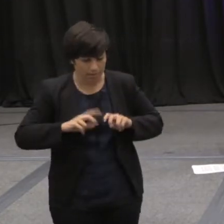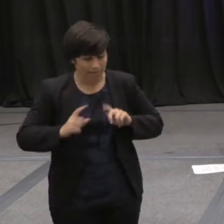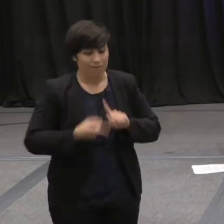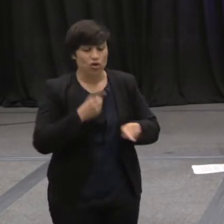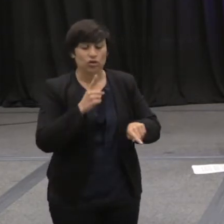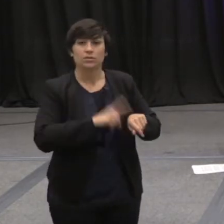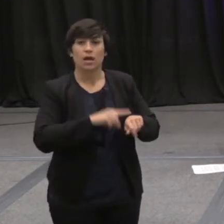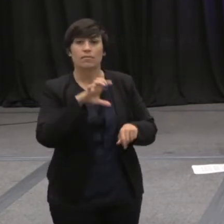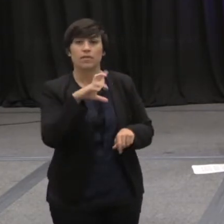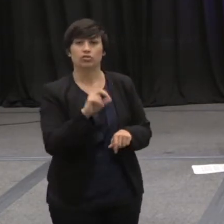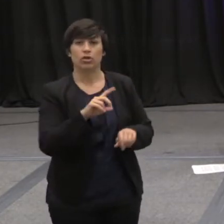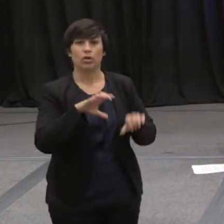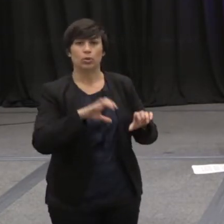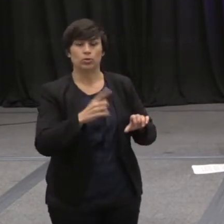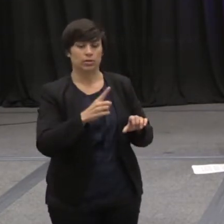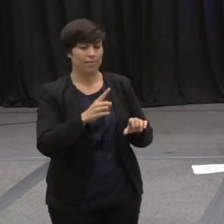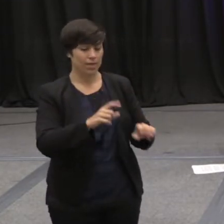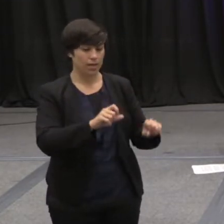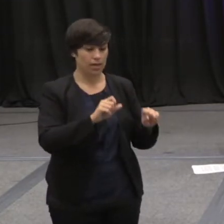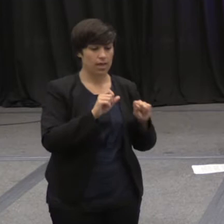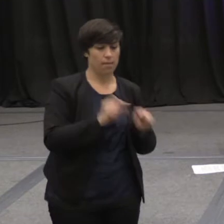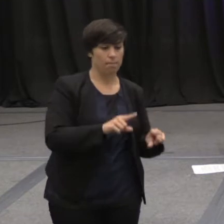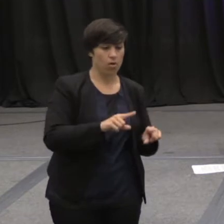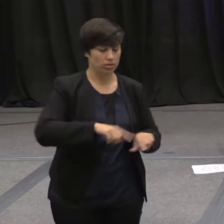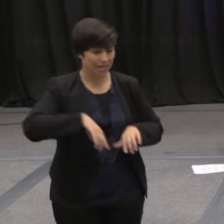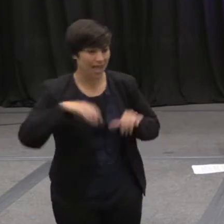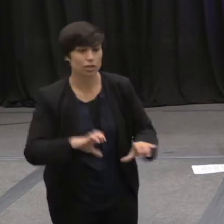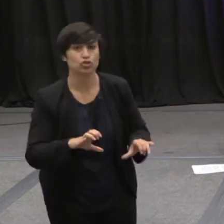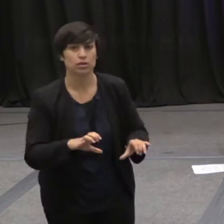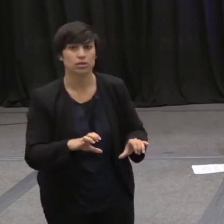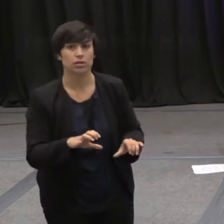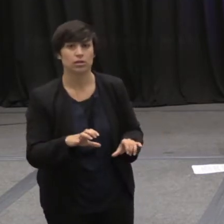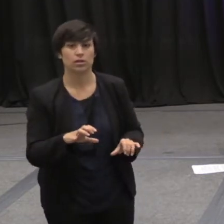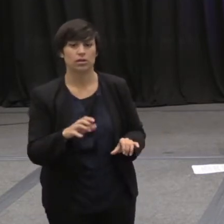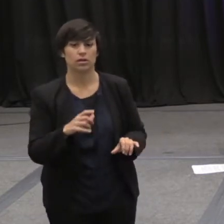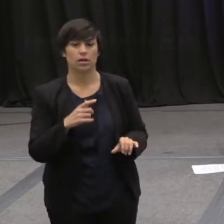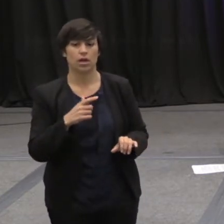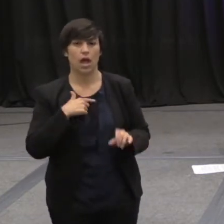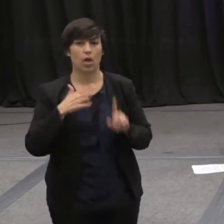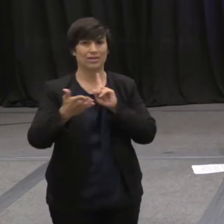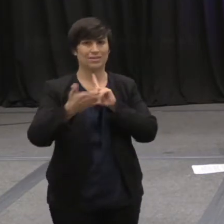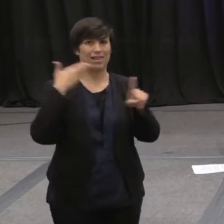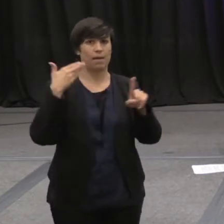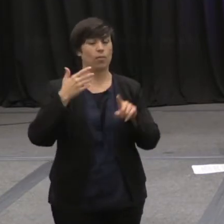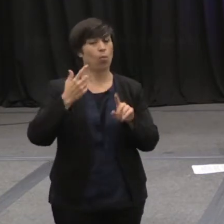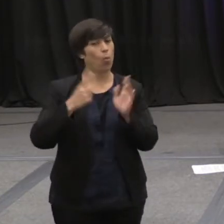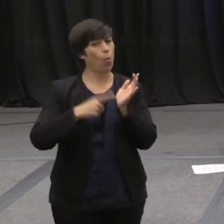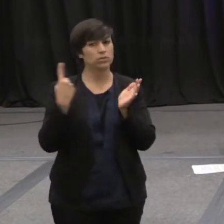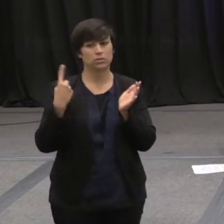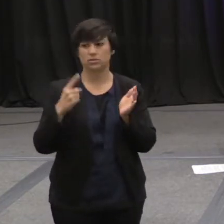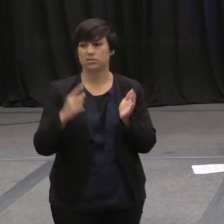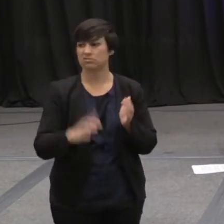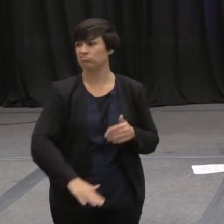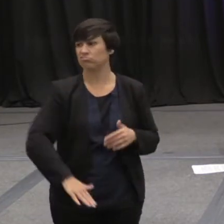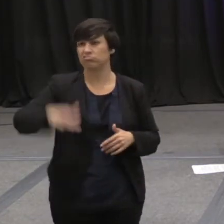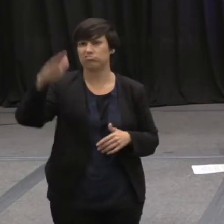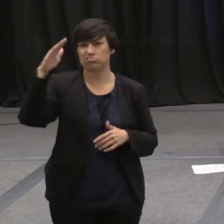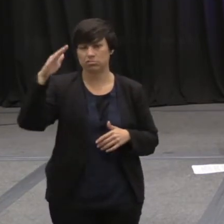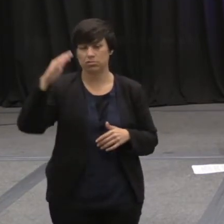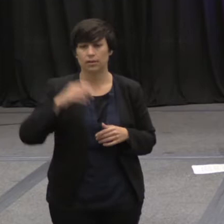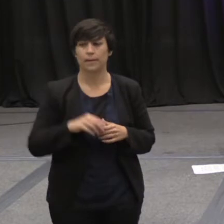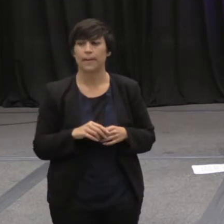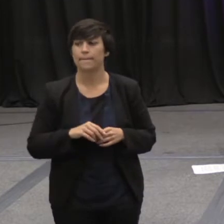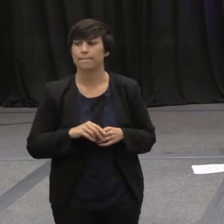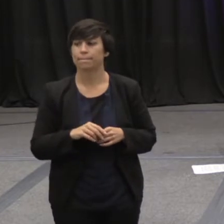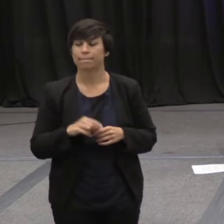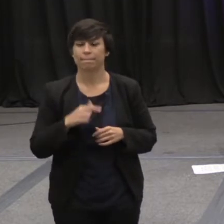something, there's that impulse action. I was slapped one time in my entire life, and it happened. I was